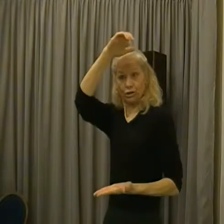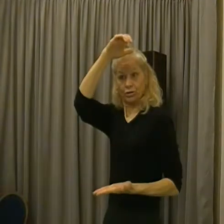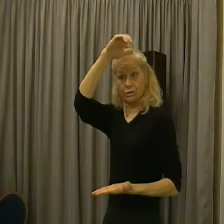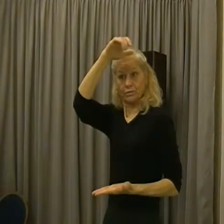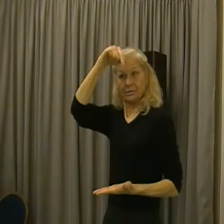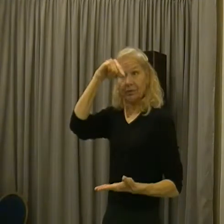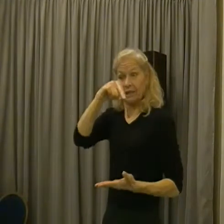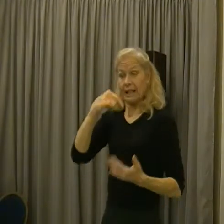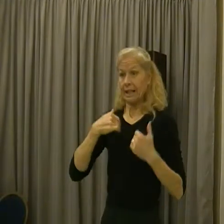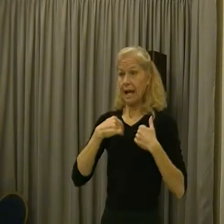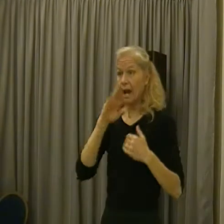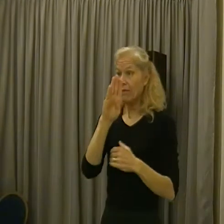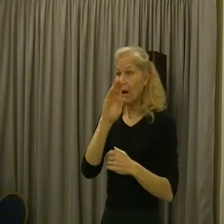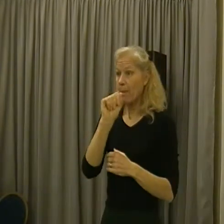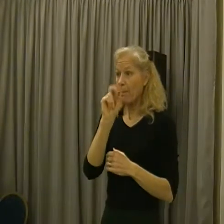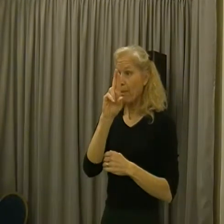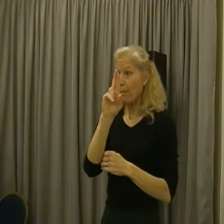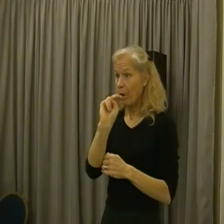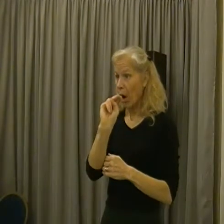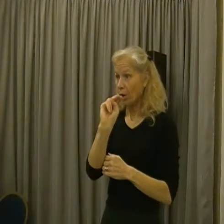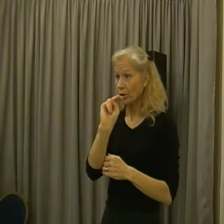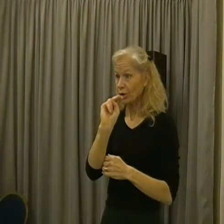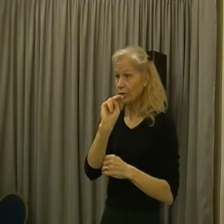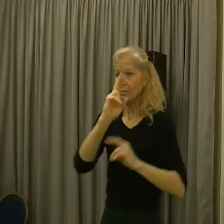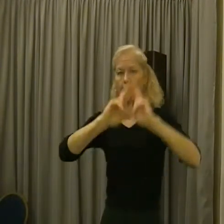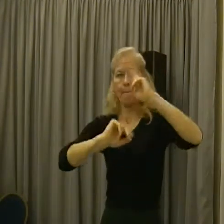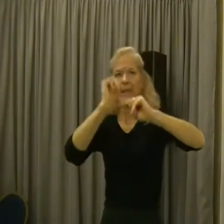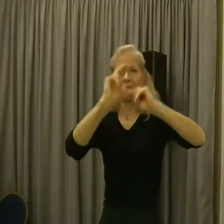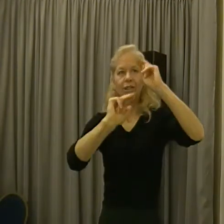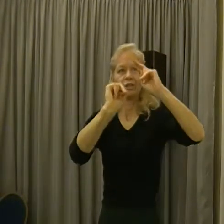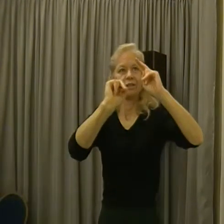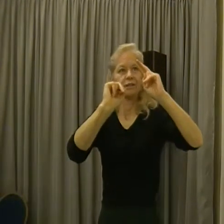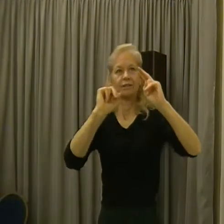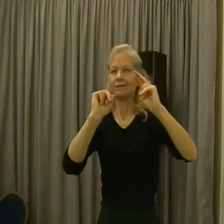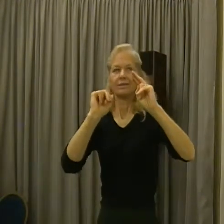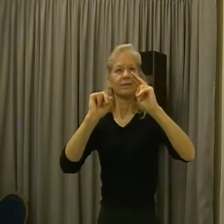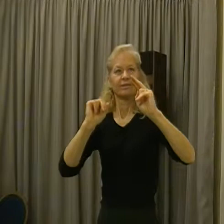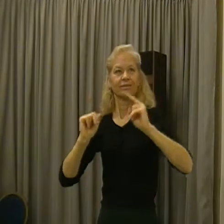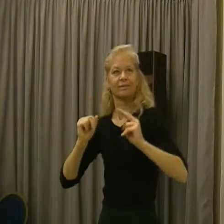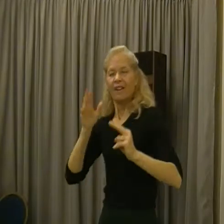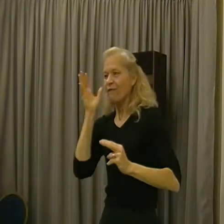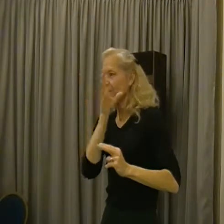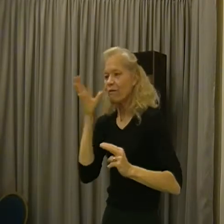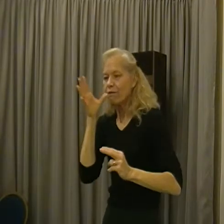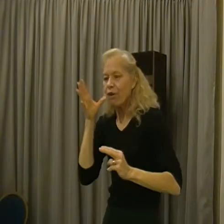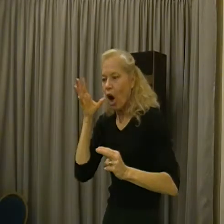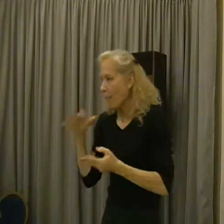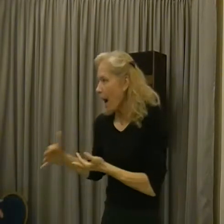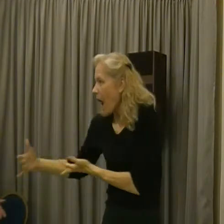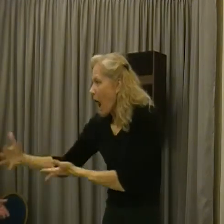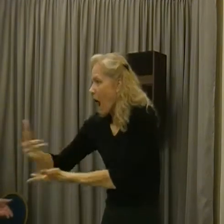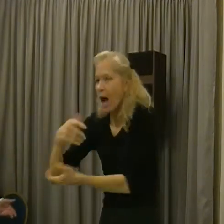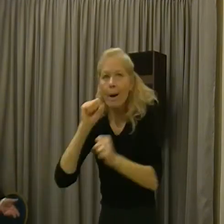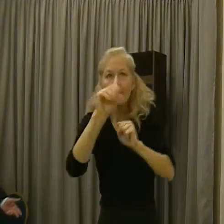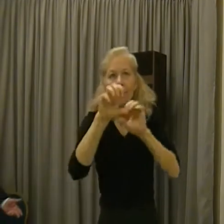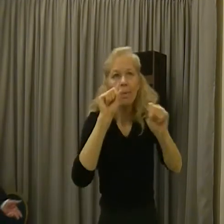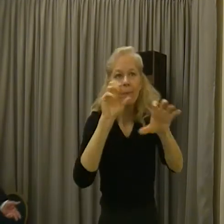And then what did he say at the end of that story? I have much good laid up for many years. I'll say my